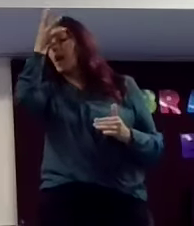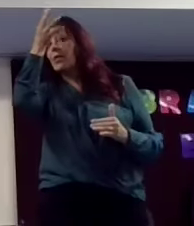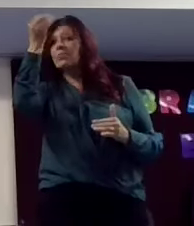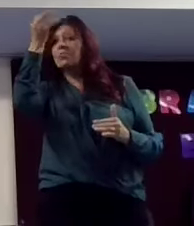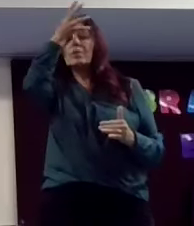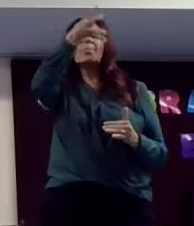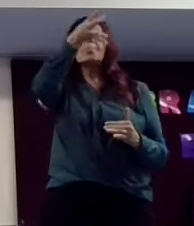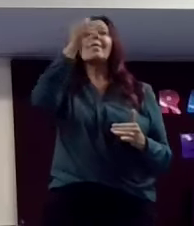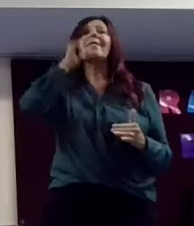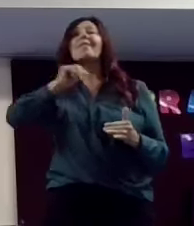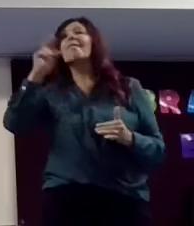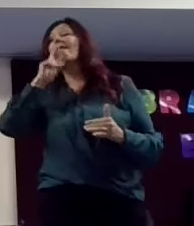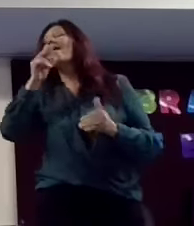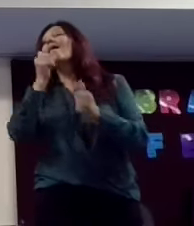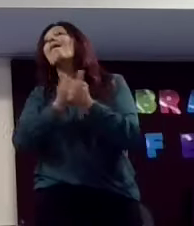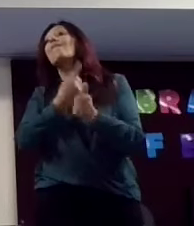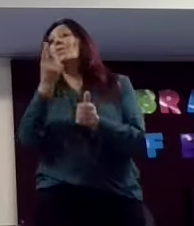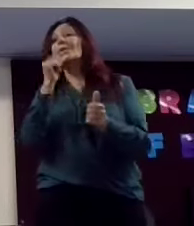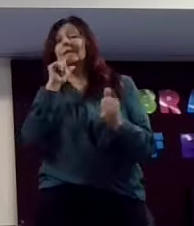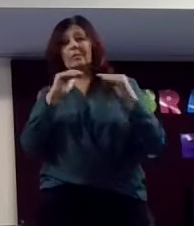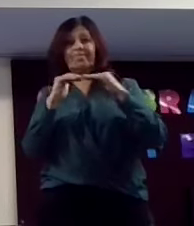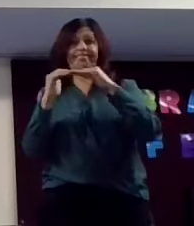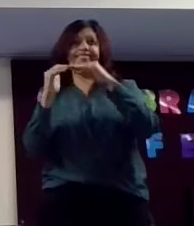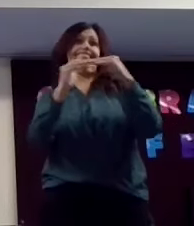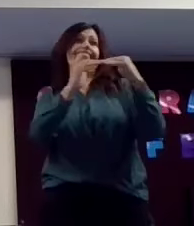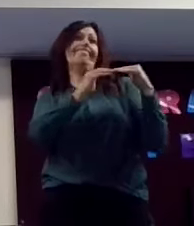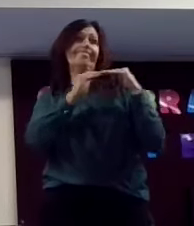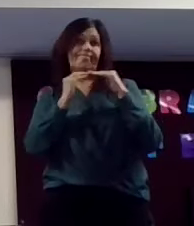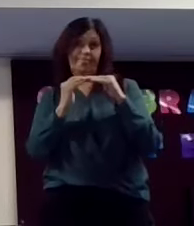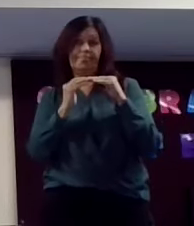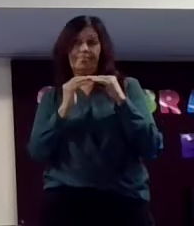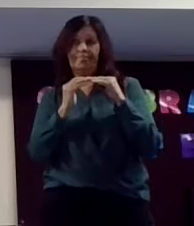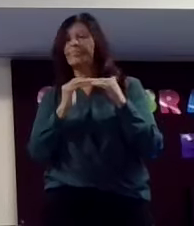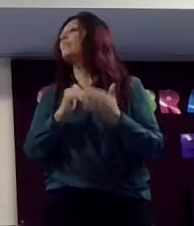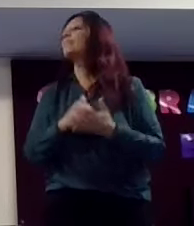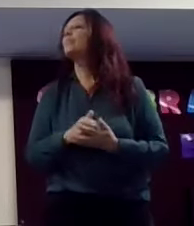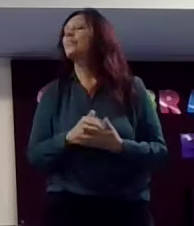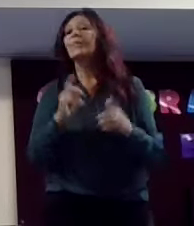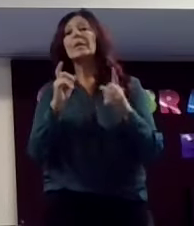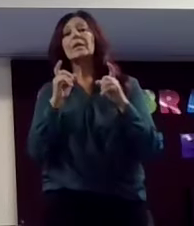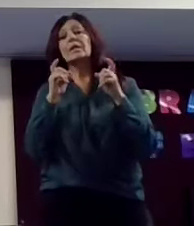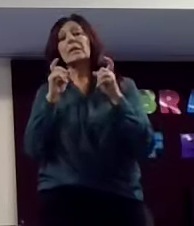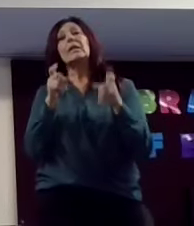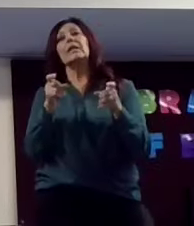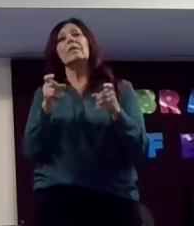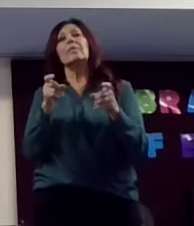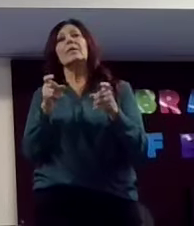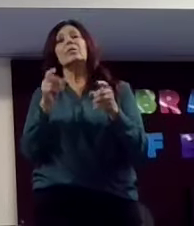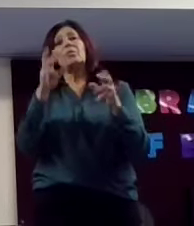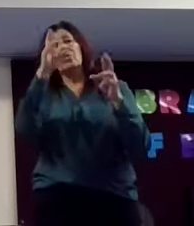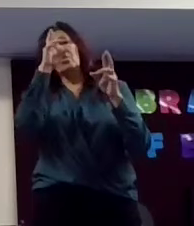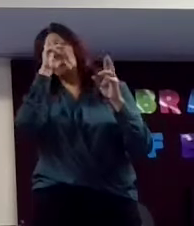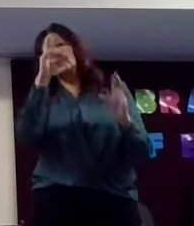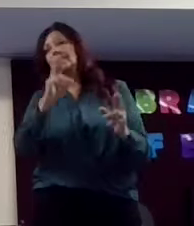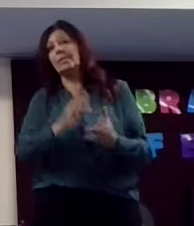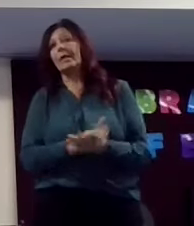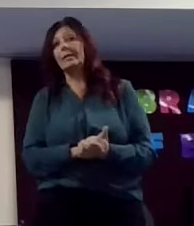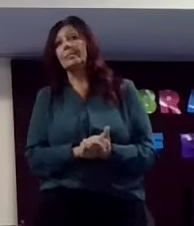and grandparents and aunts and uncles, everyone needs to be on equal footing and given the respect they